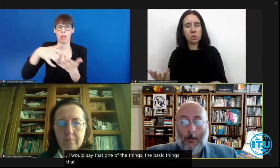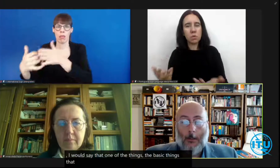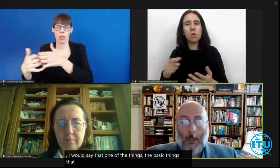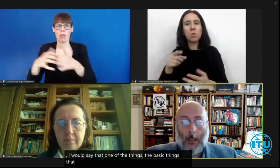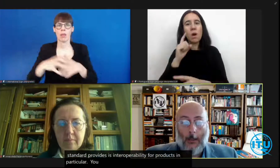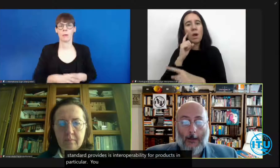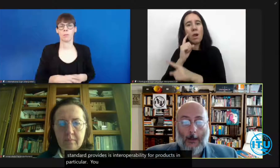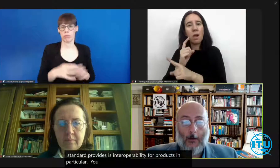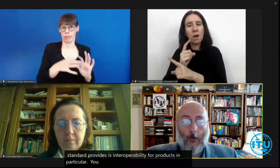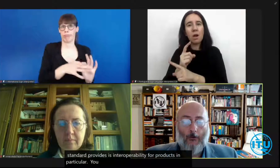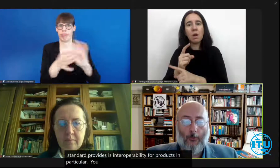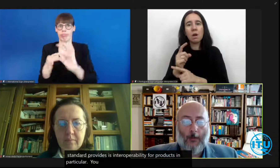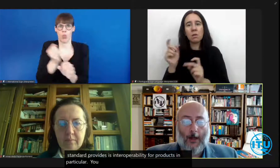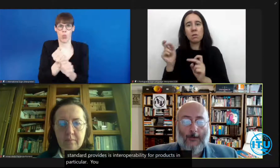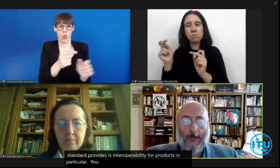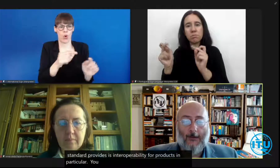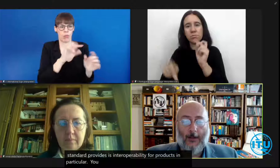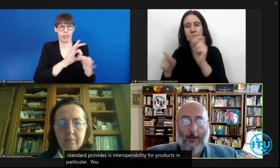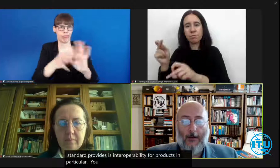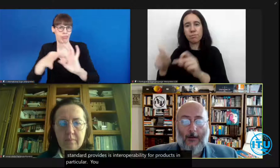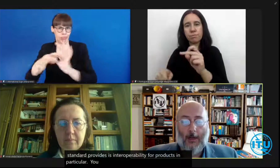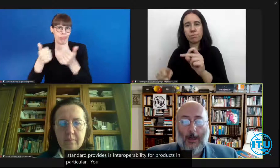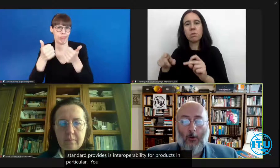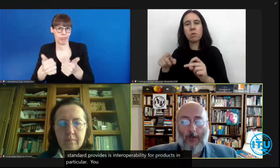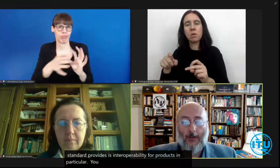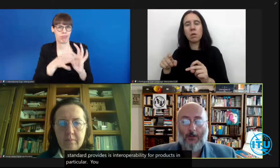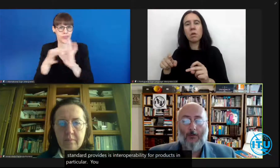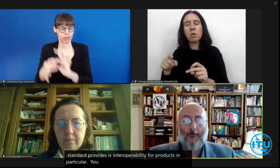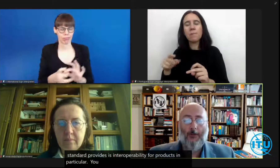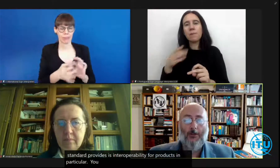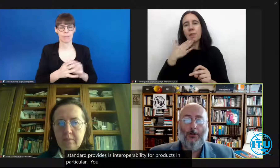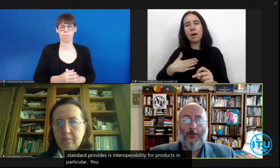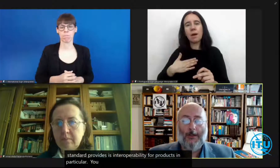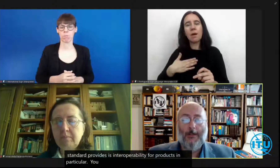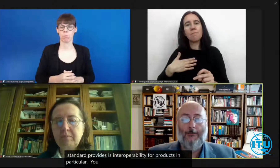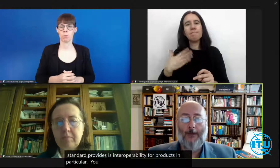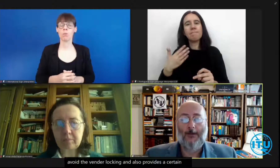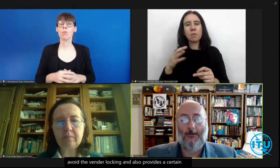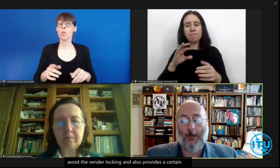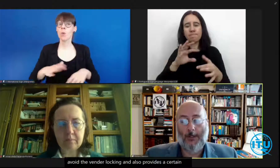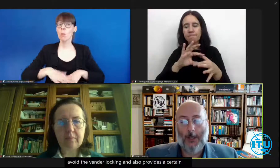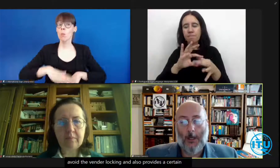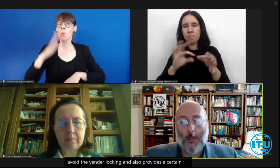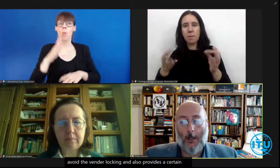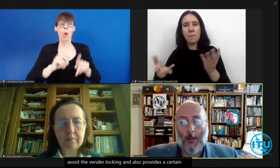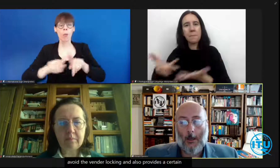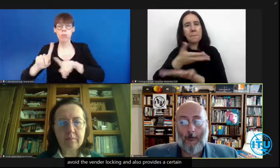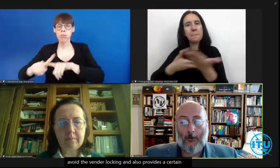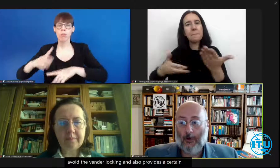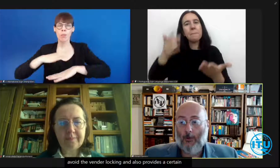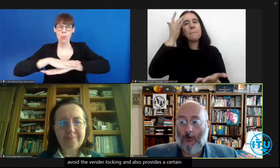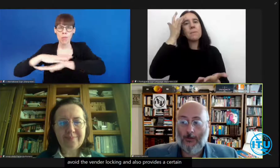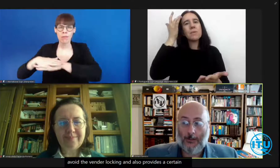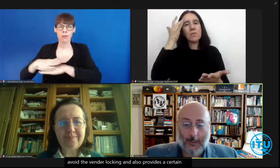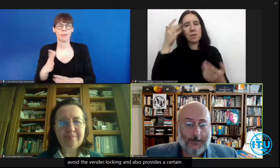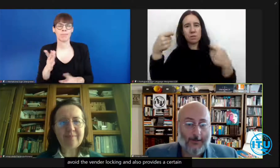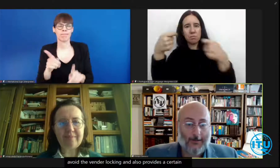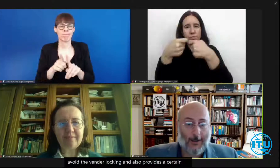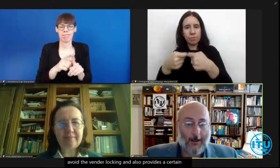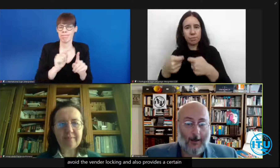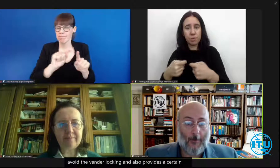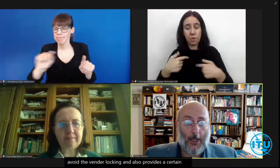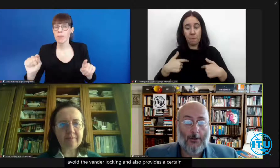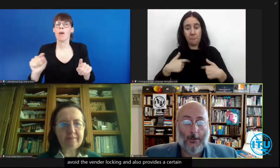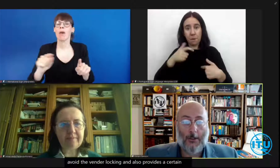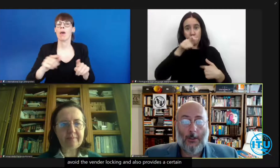locking and also provides a certain harmonization of features and interfaces, which for some users